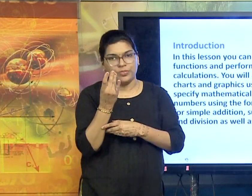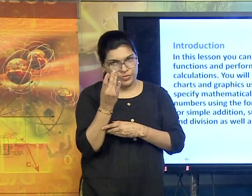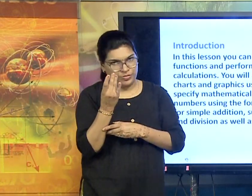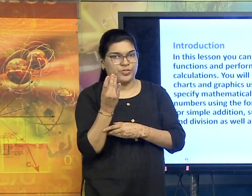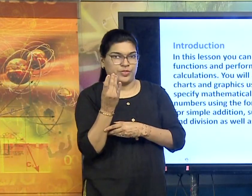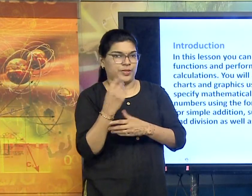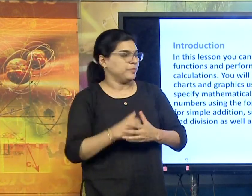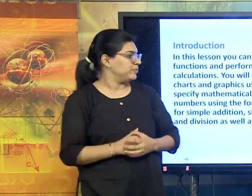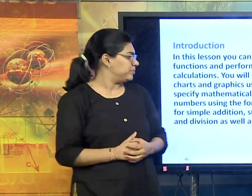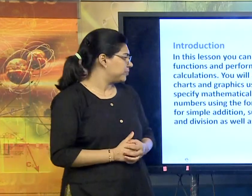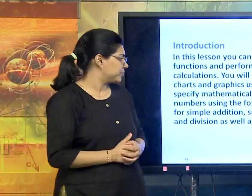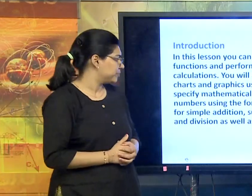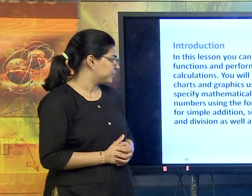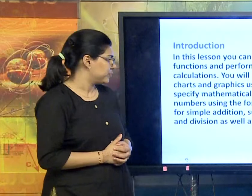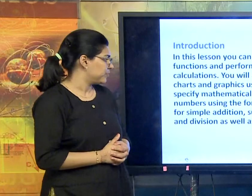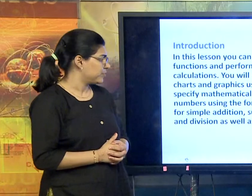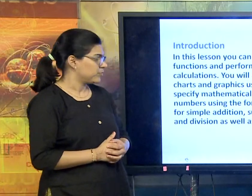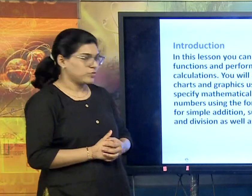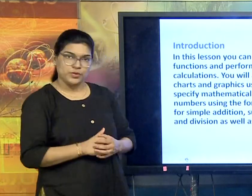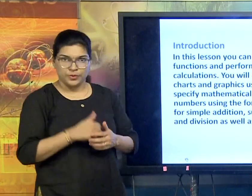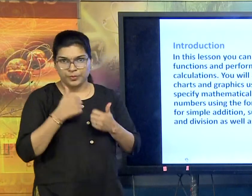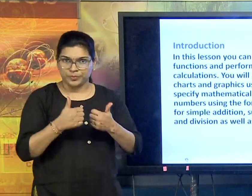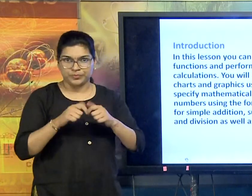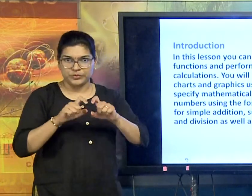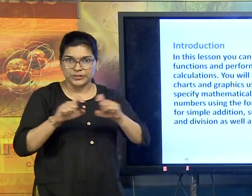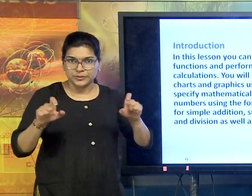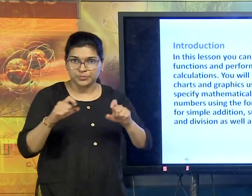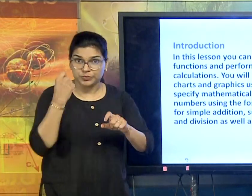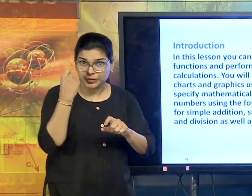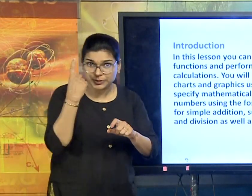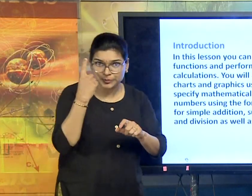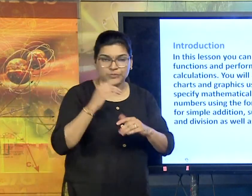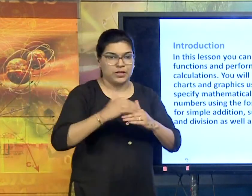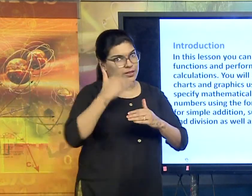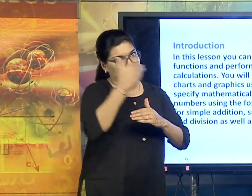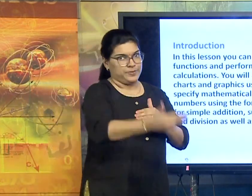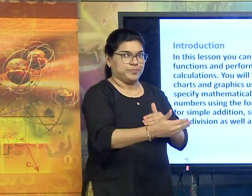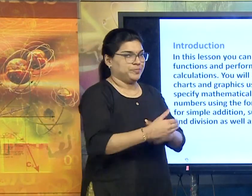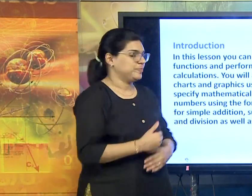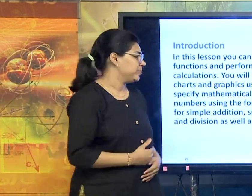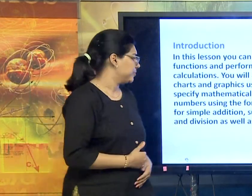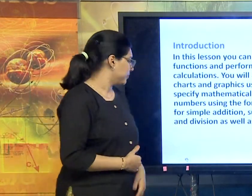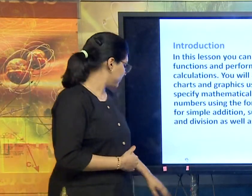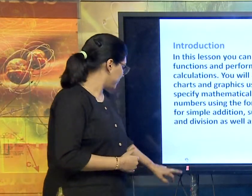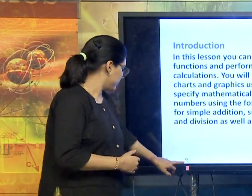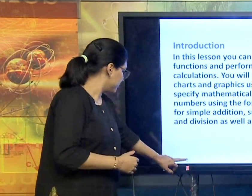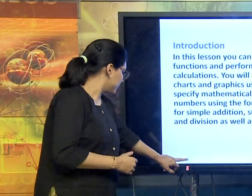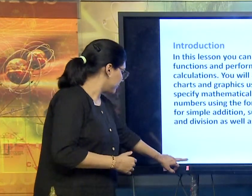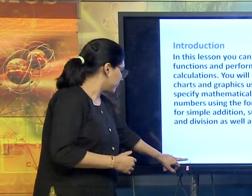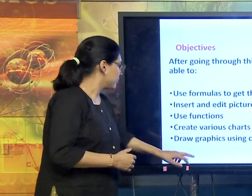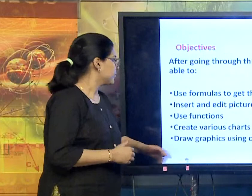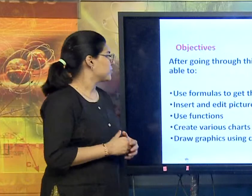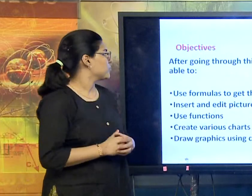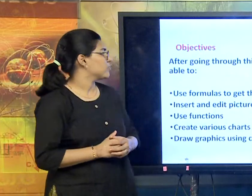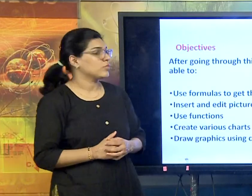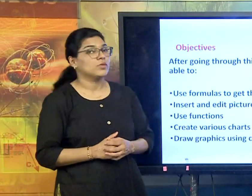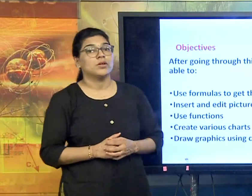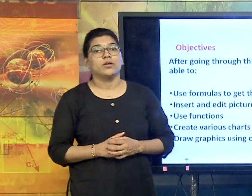subtraction, multiplication, division, so many things. I hope you understood. Let us move further.